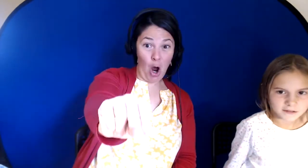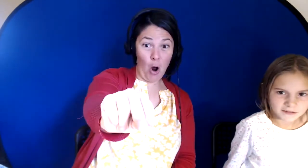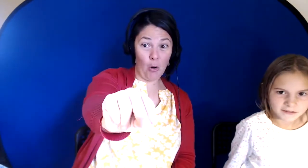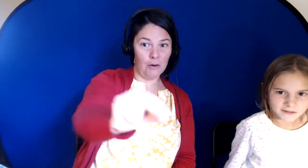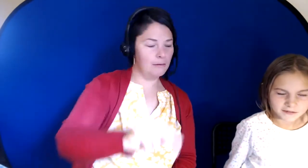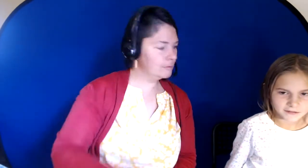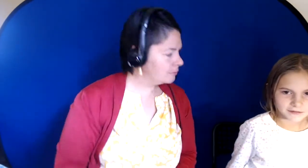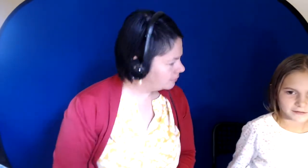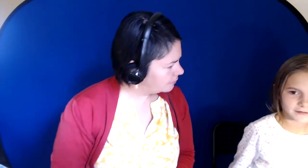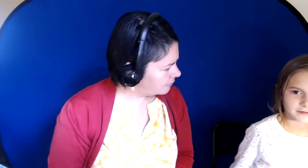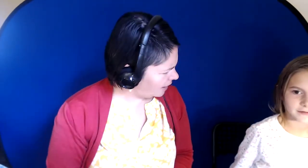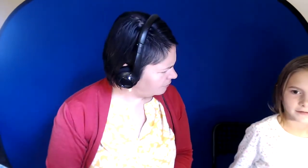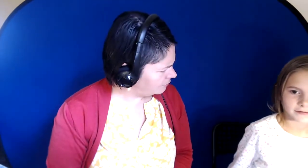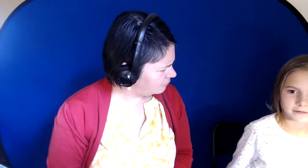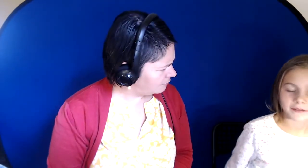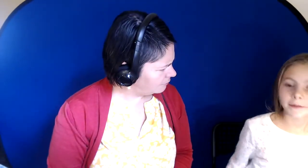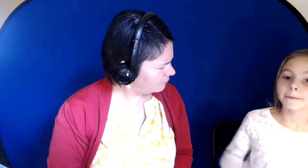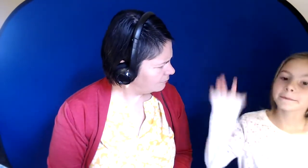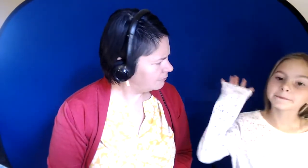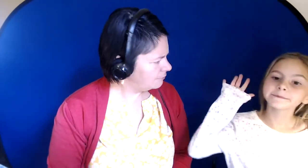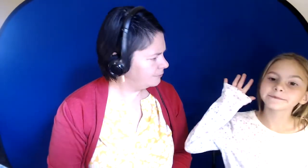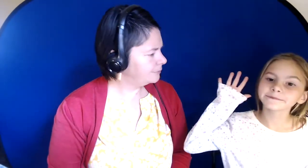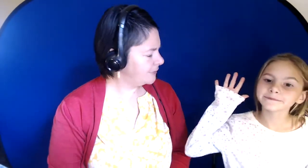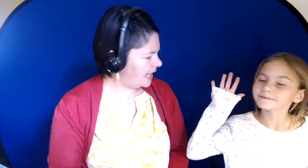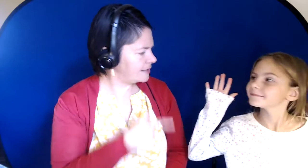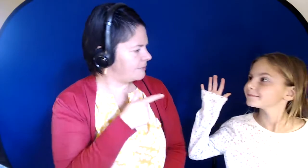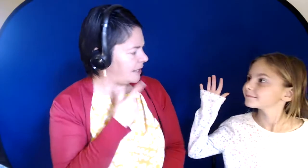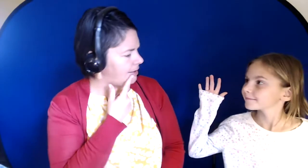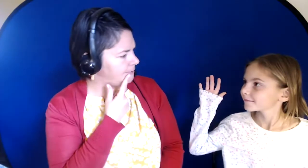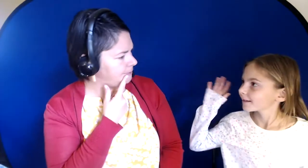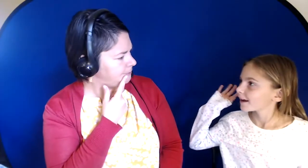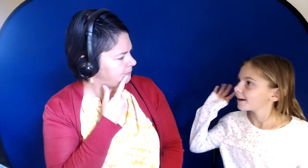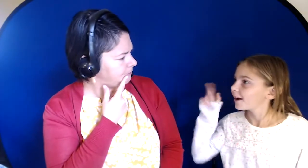no, right? Yes, Mila.